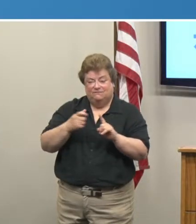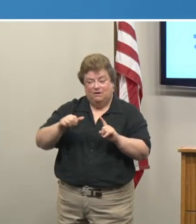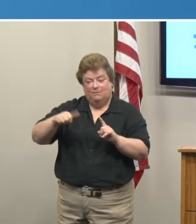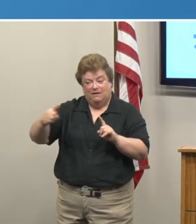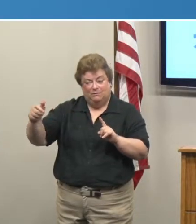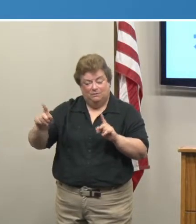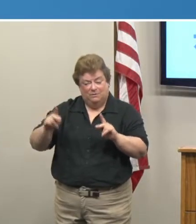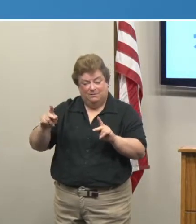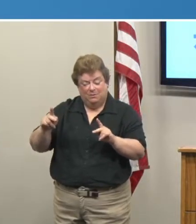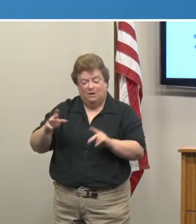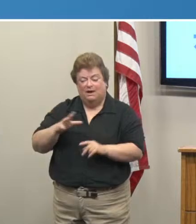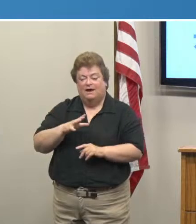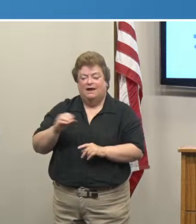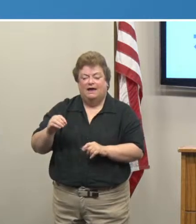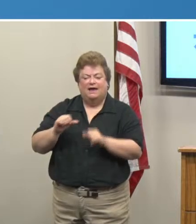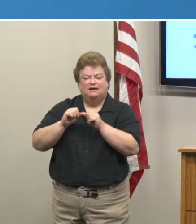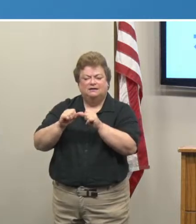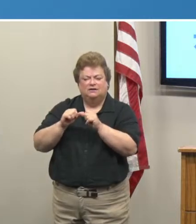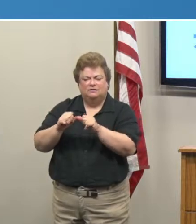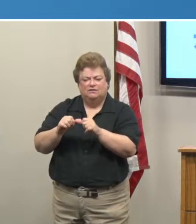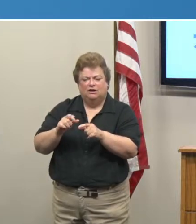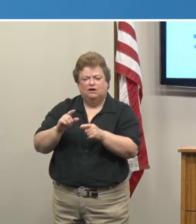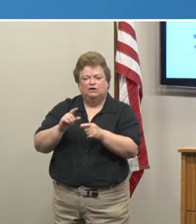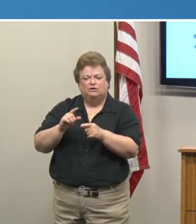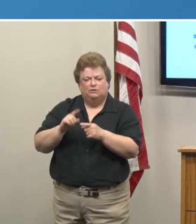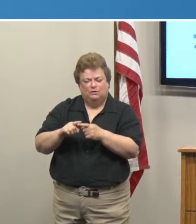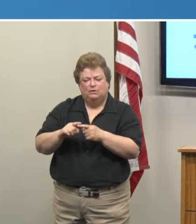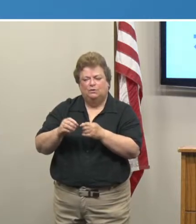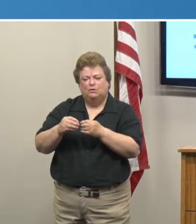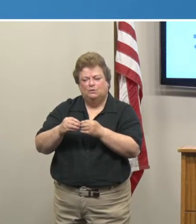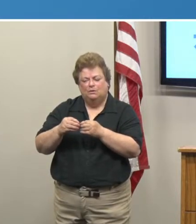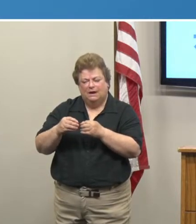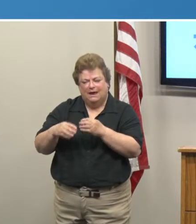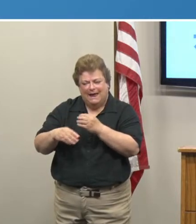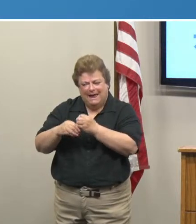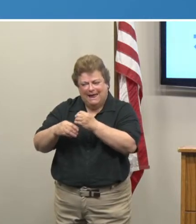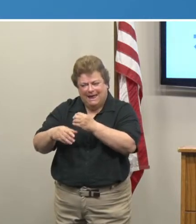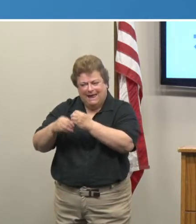home, and cautiously expand